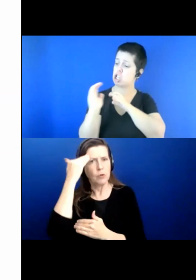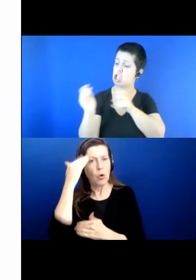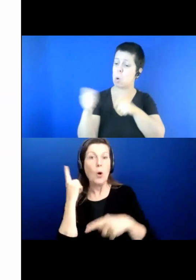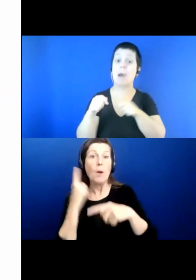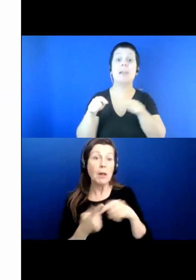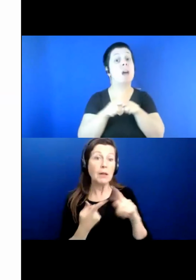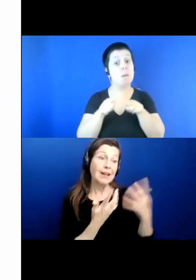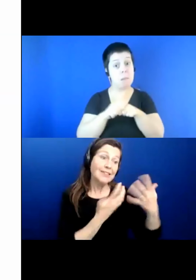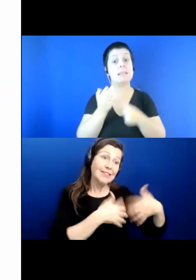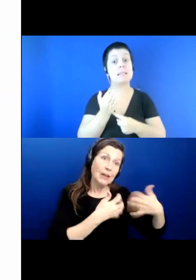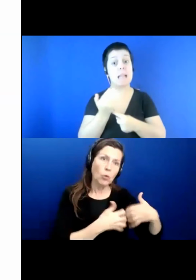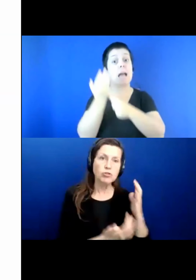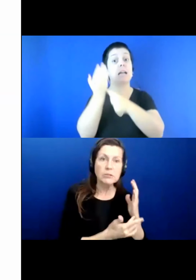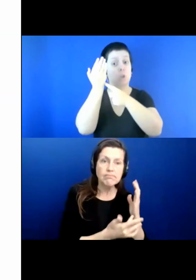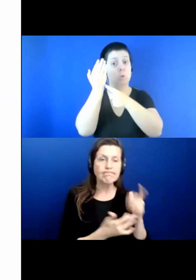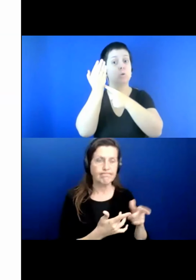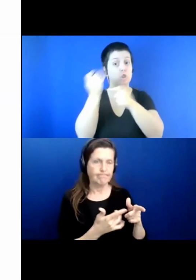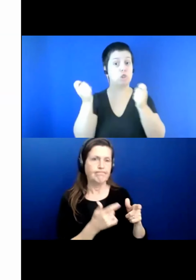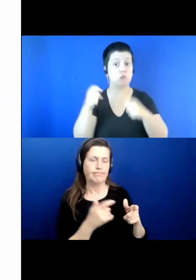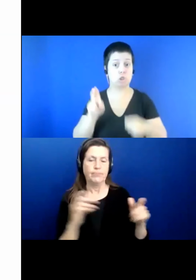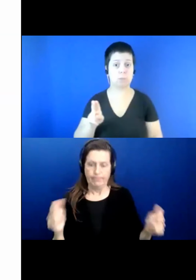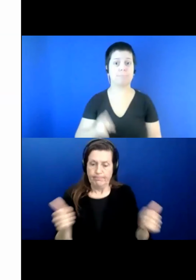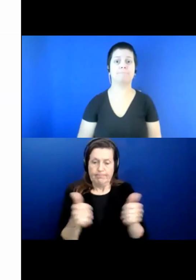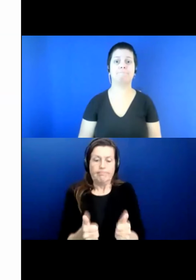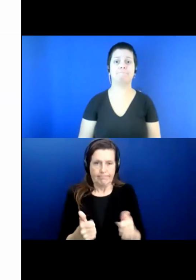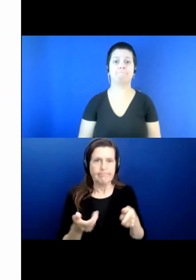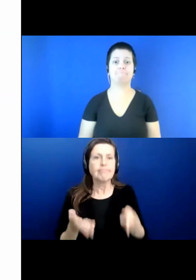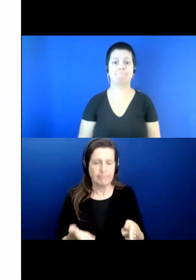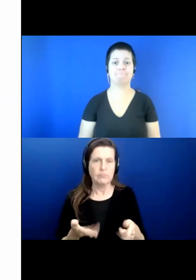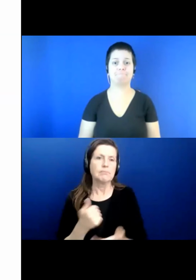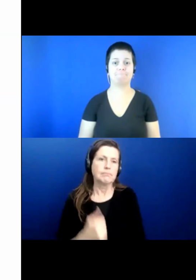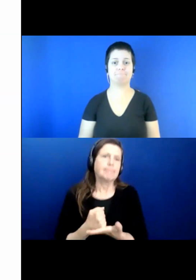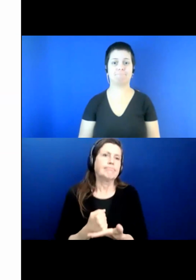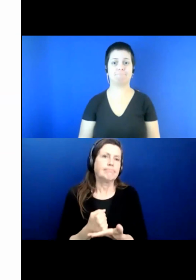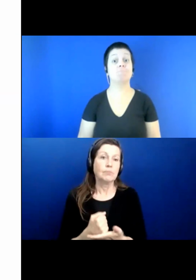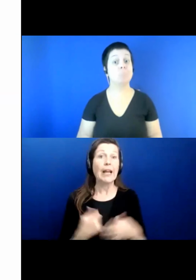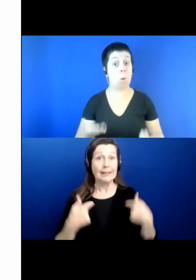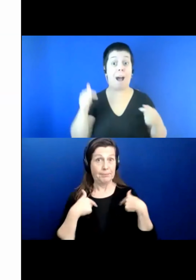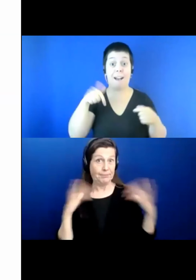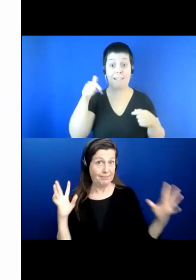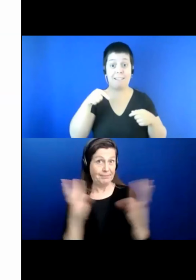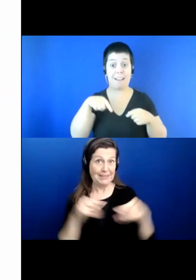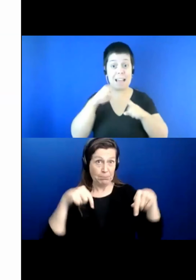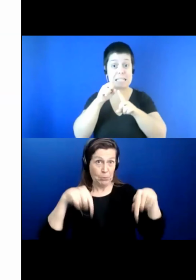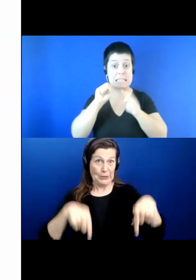technology available. This is one of the items that this symposium is focusing on.